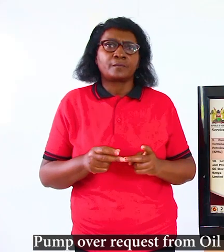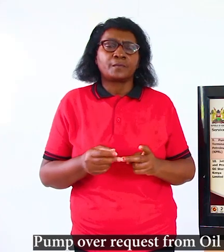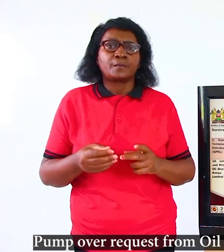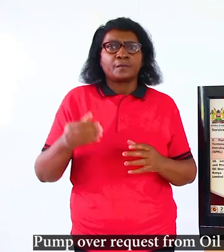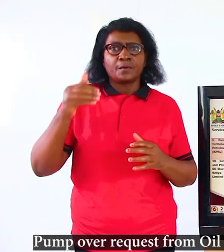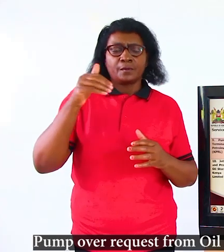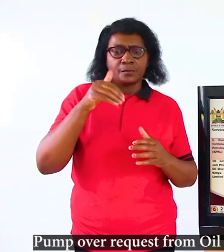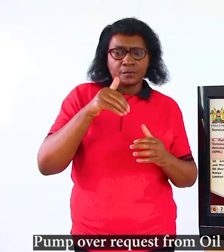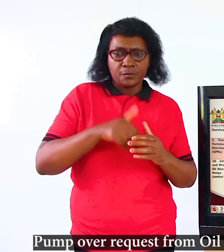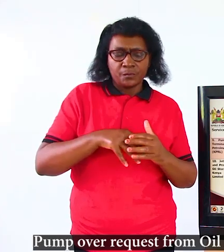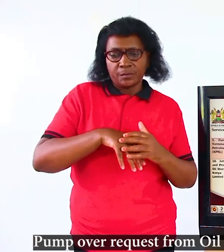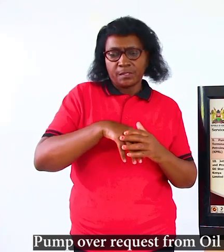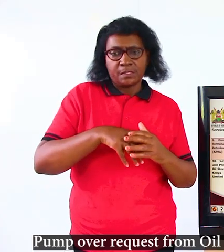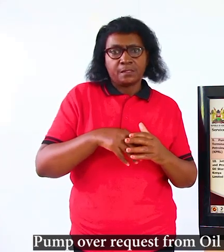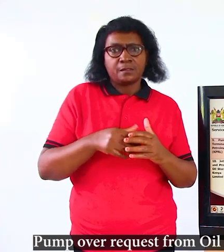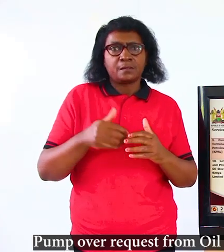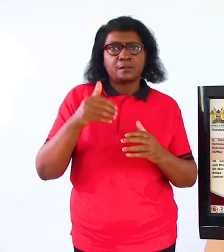marketing company OMC.